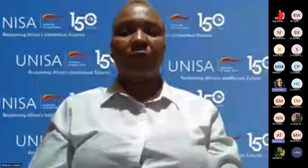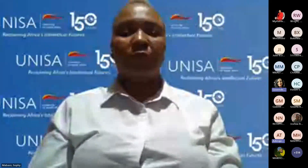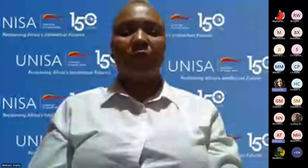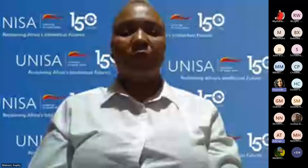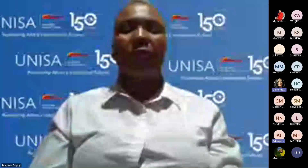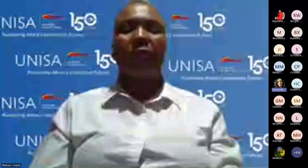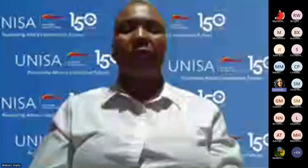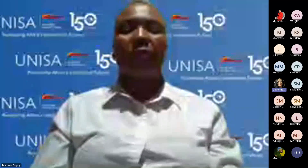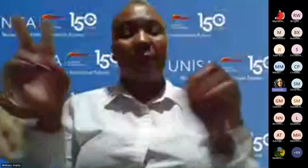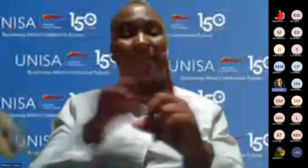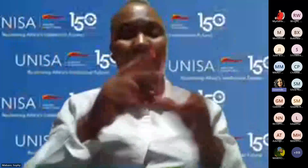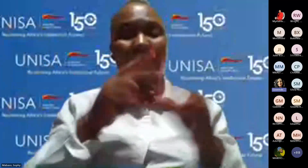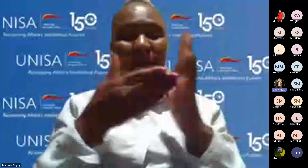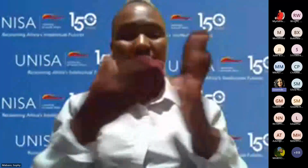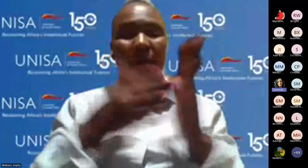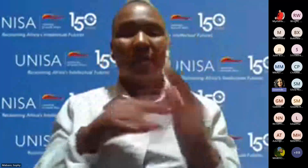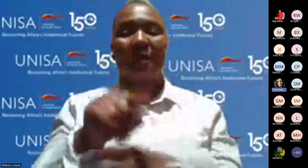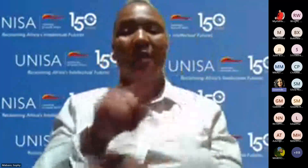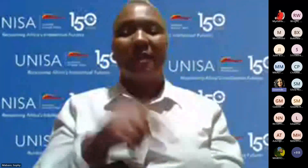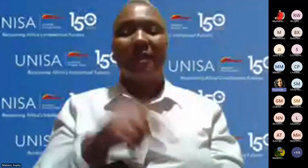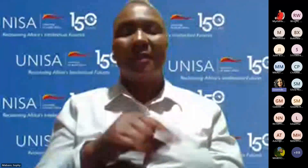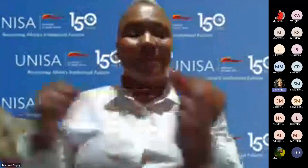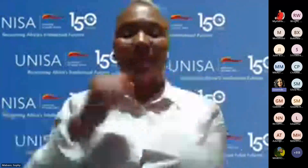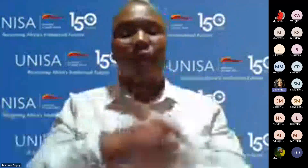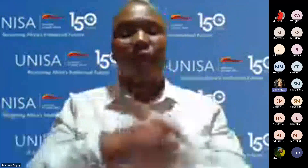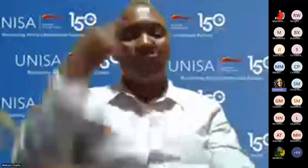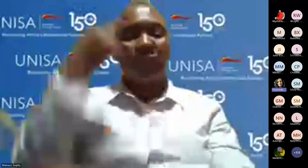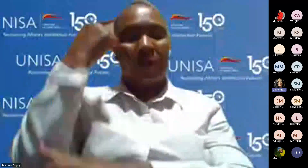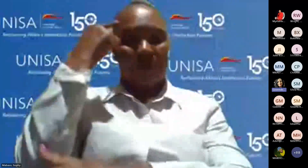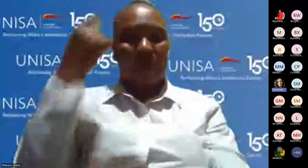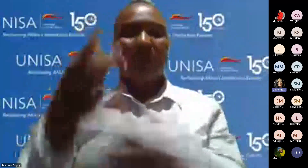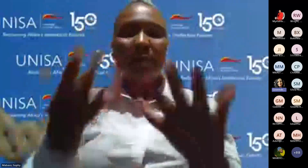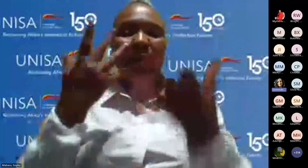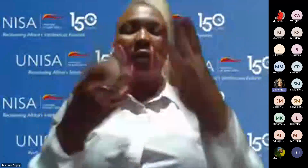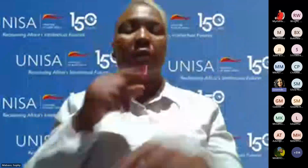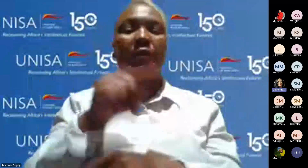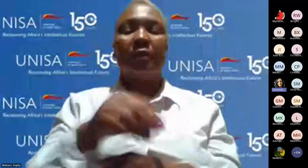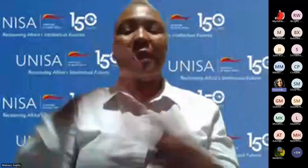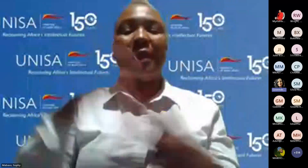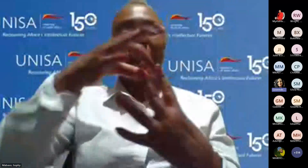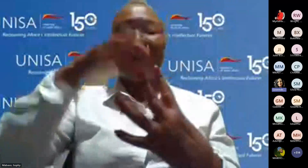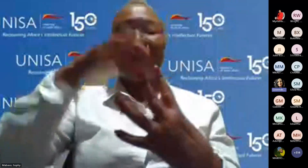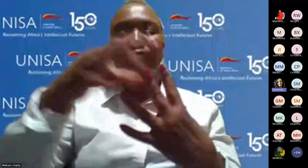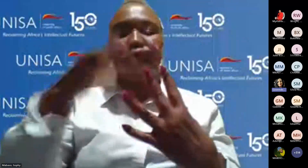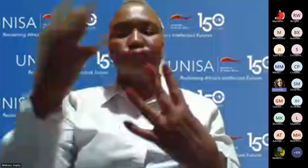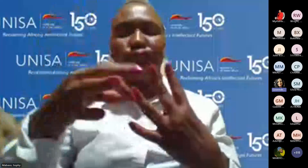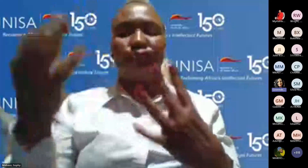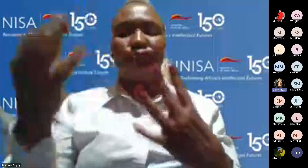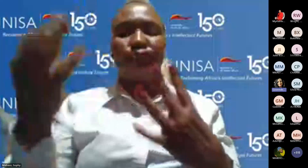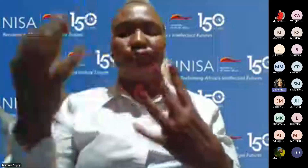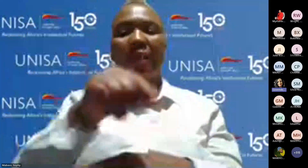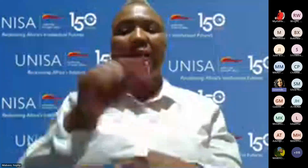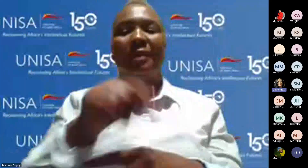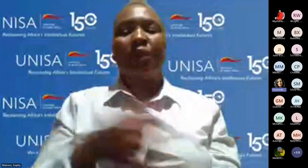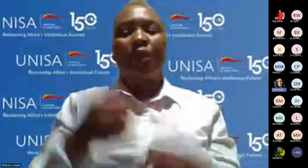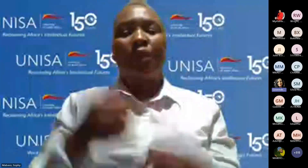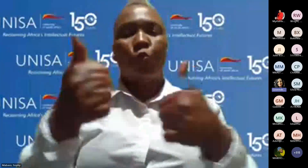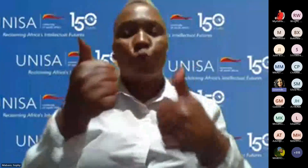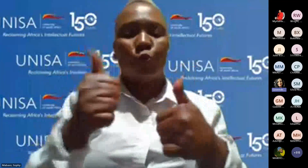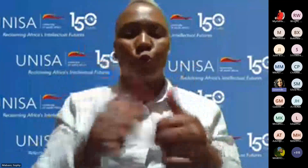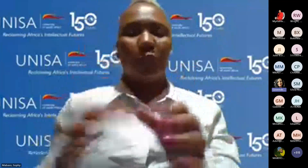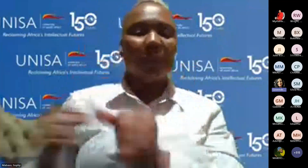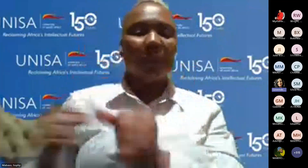Look, these are just strategies that we suggested. And elimination is a good strategy